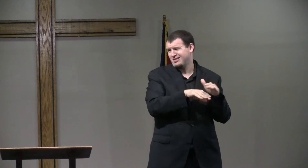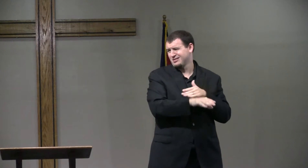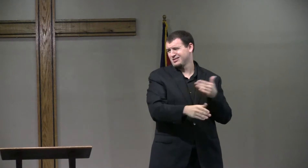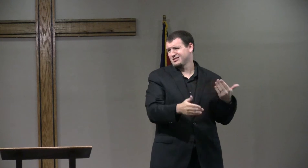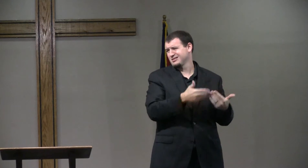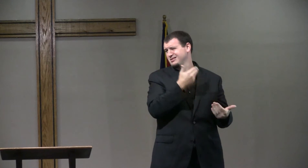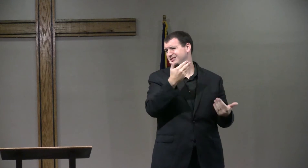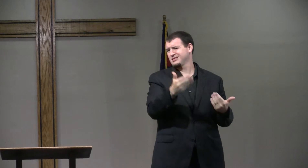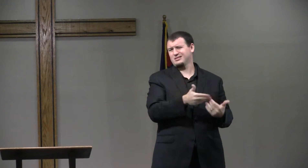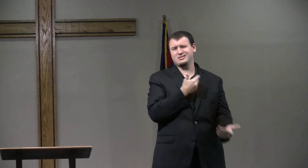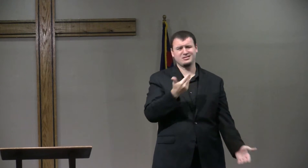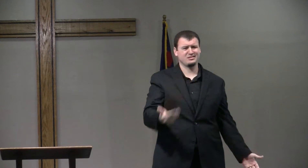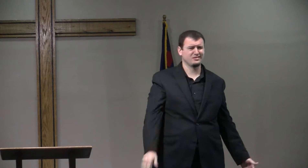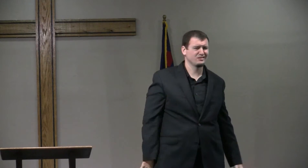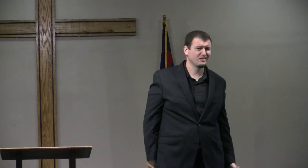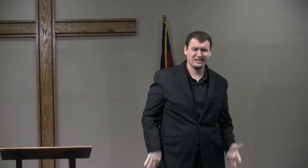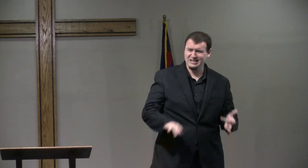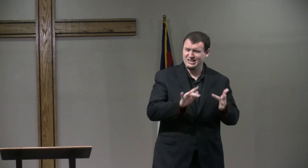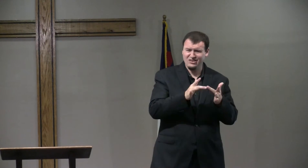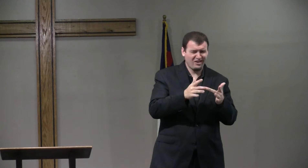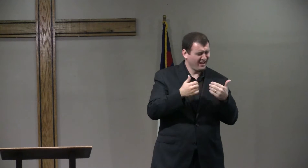that have them, or